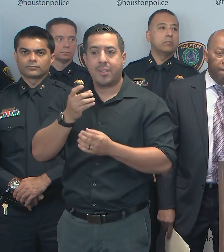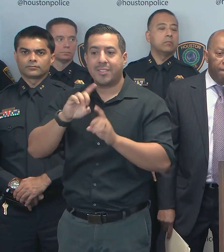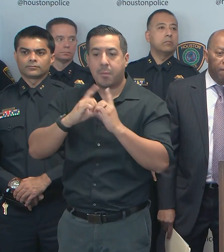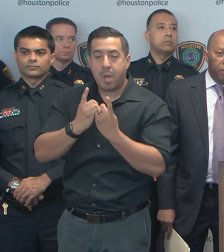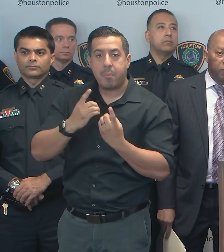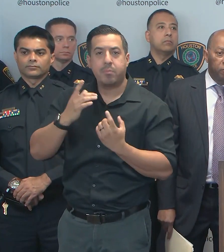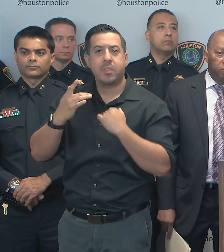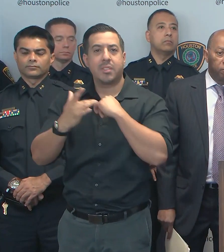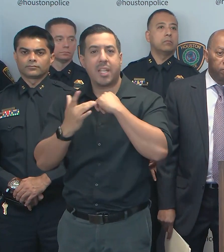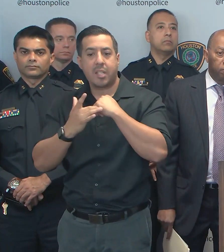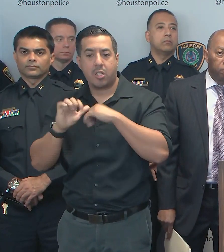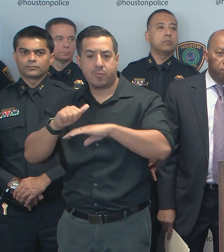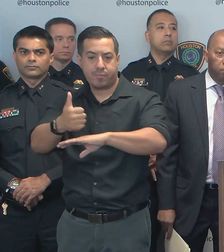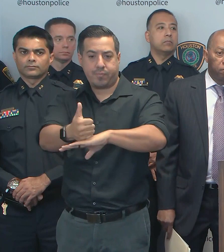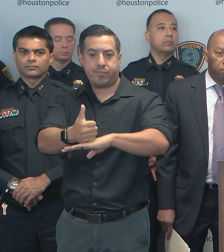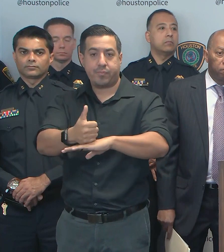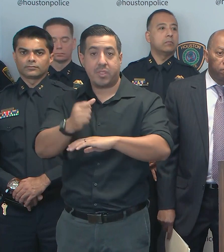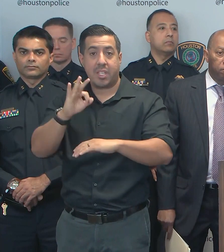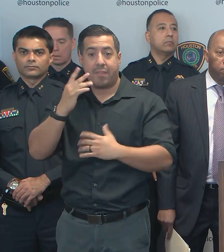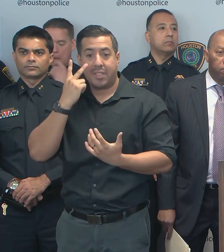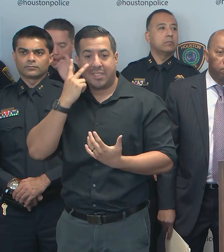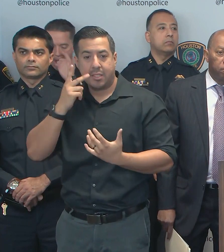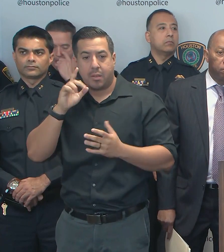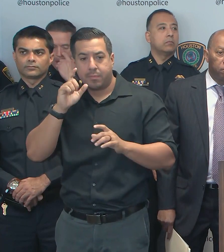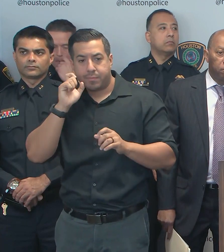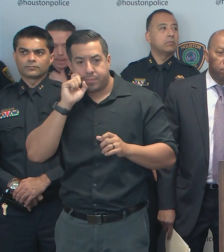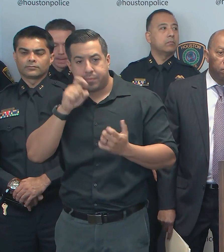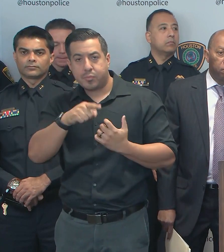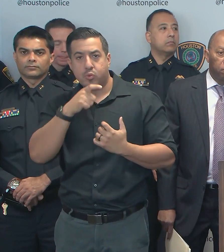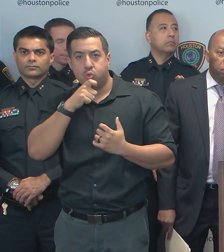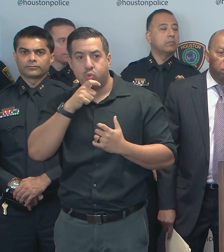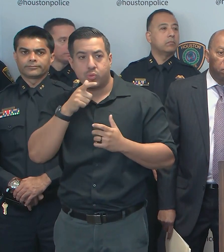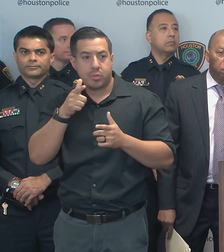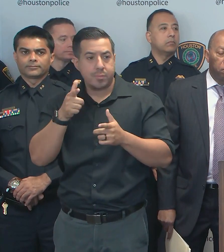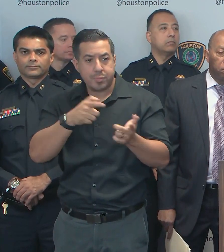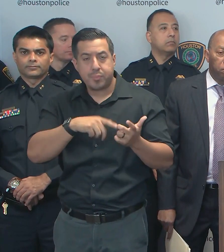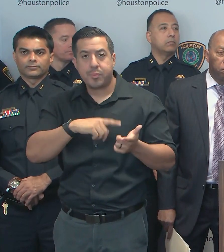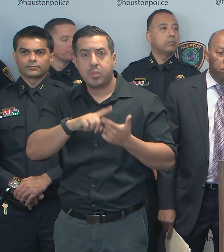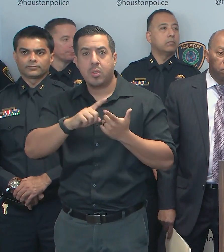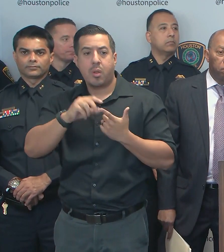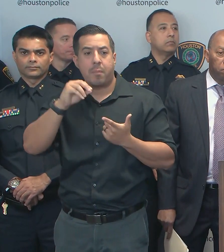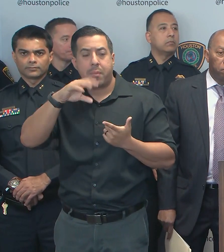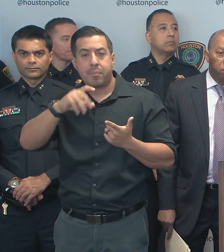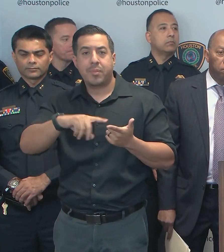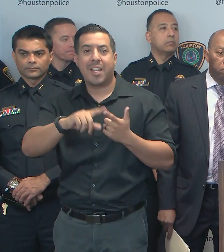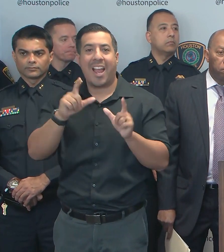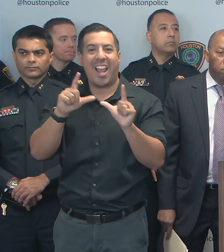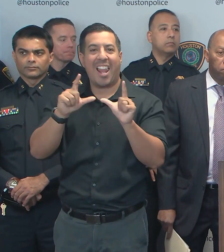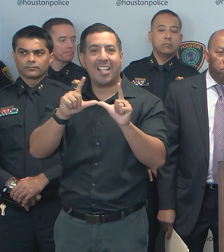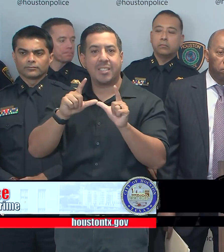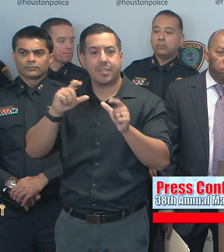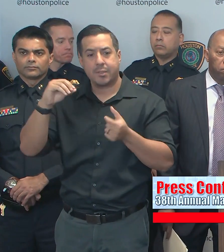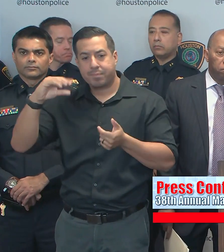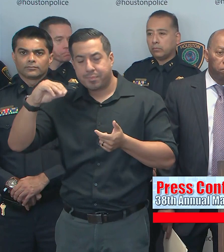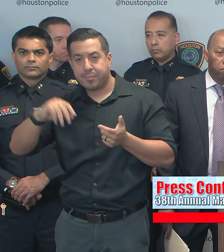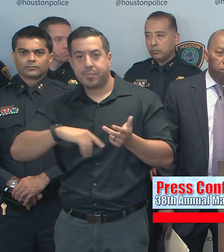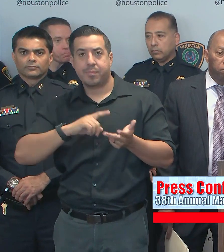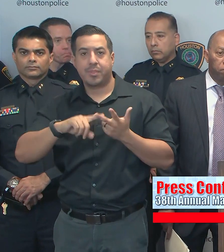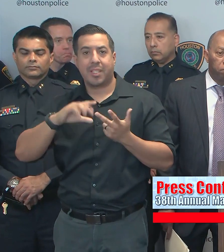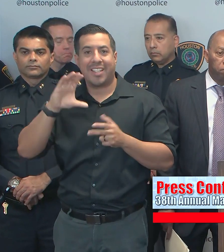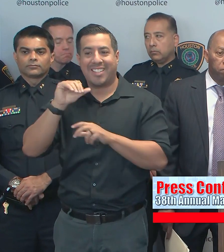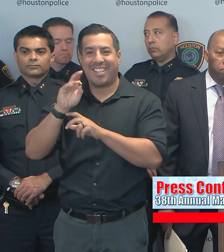leveraging technology in the way of ShotSpotter, putting more license plate readers, more cameras out, so we